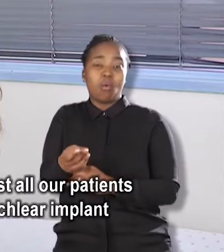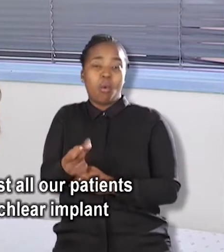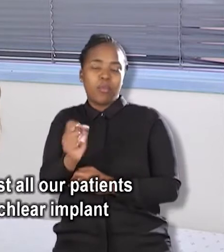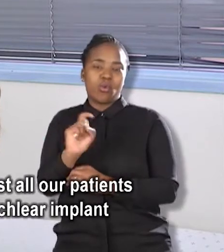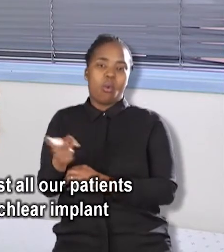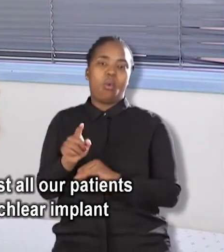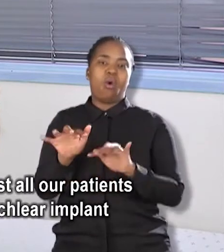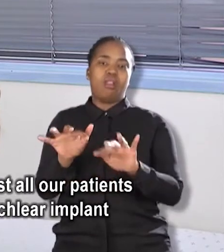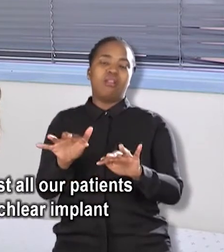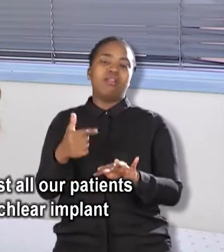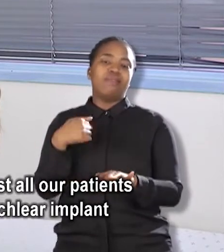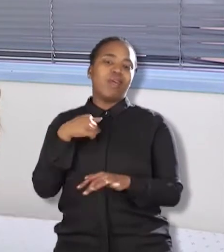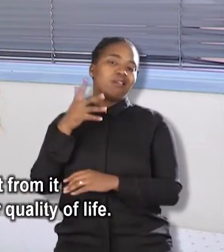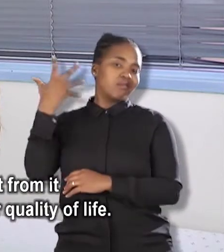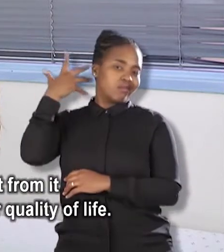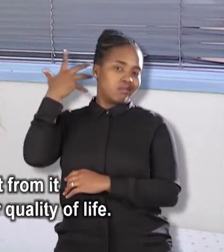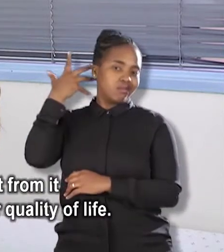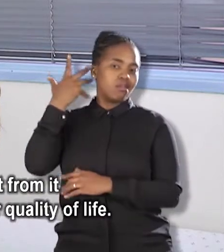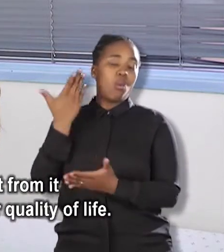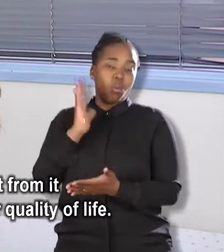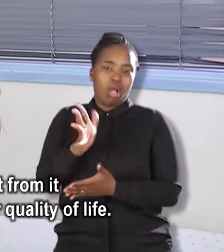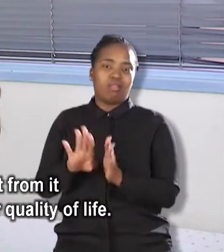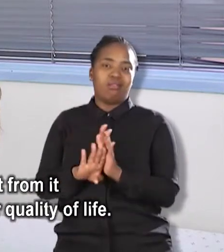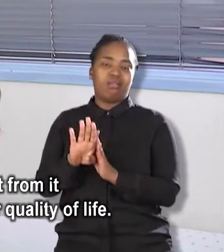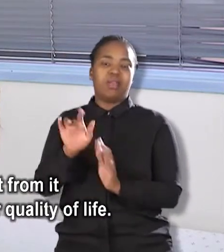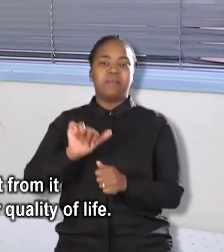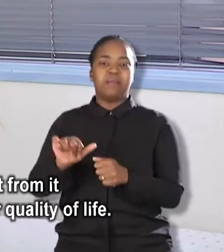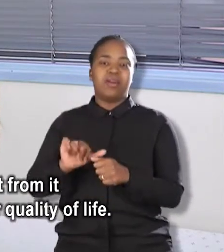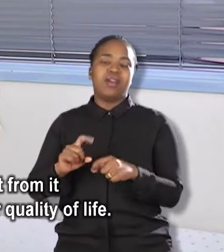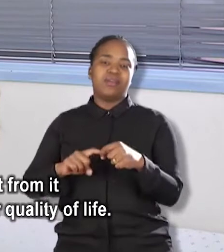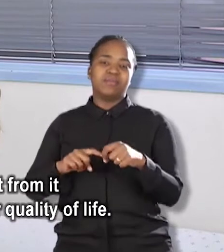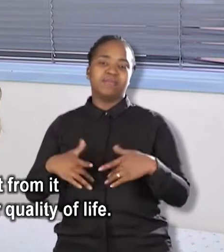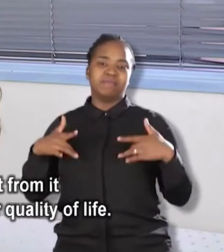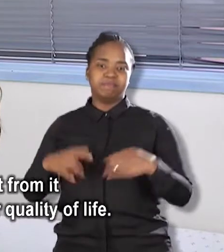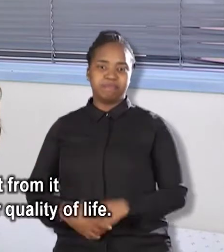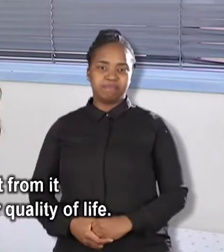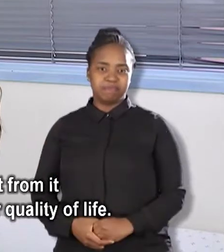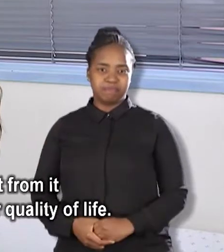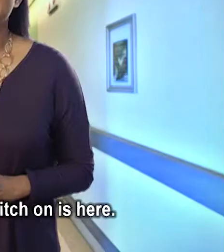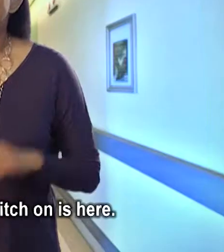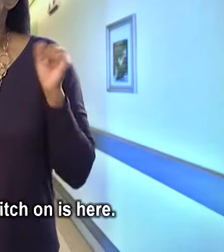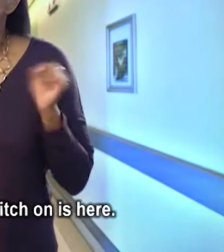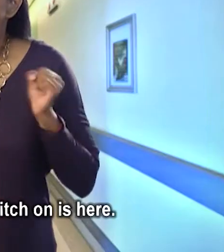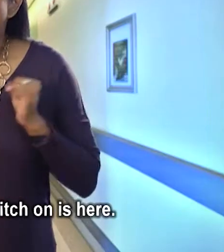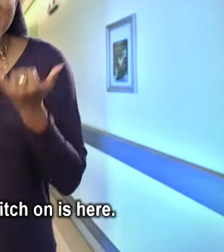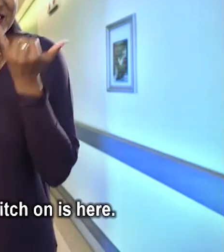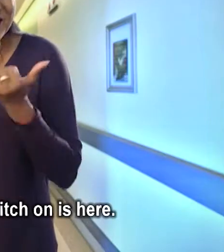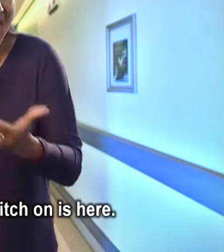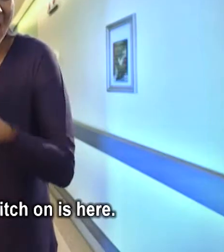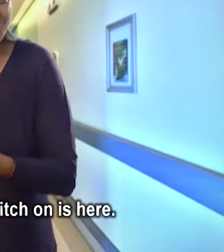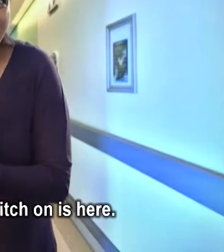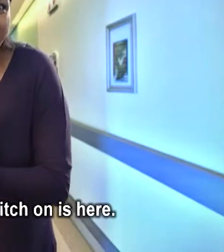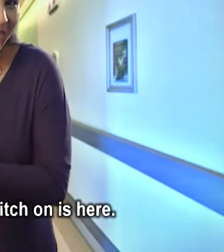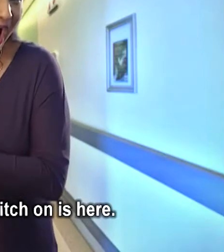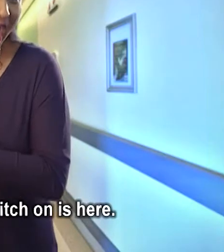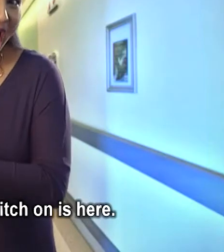all our patients that receive a cochlear implant will receive benefit from it and have a better quality of life. The day of the switch on is